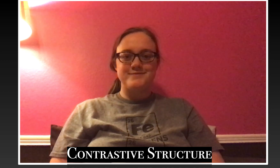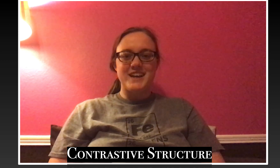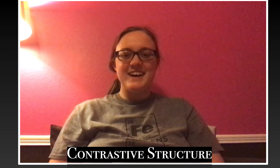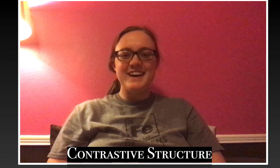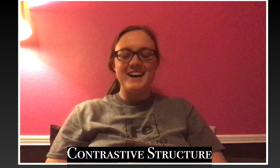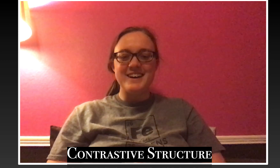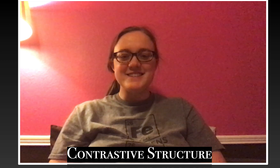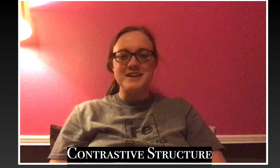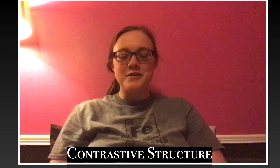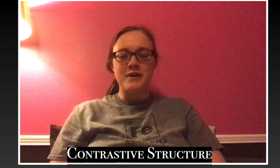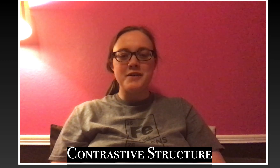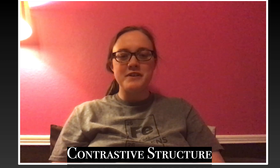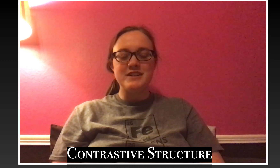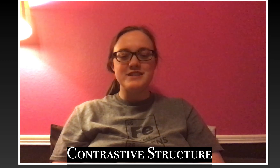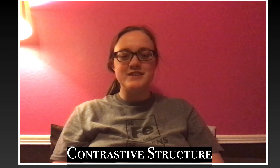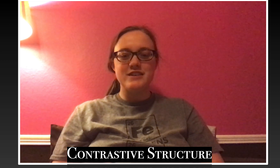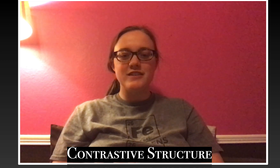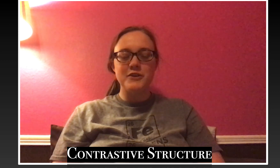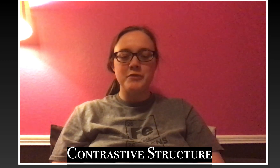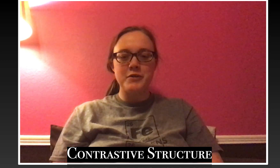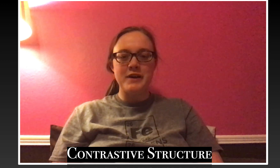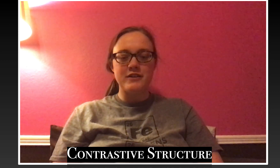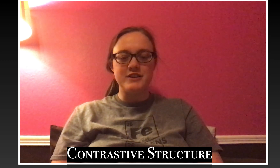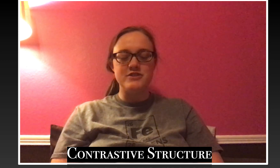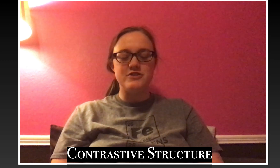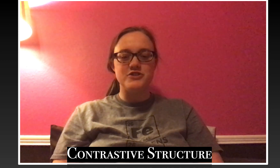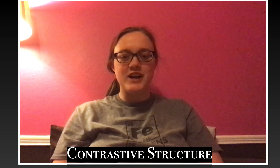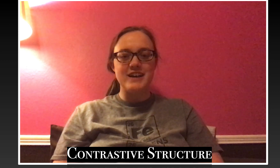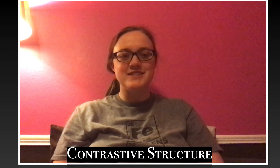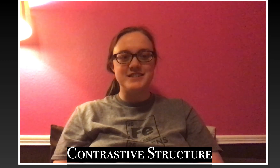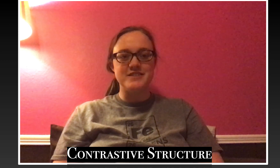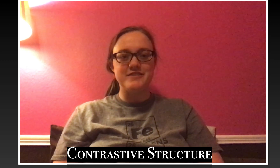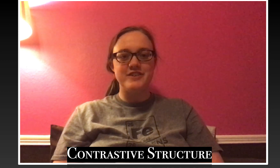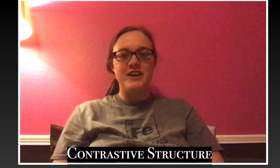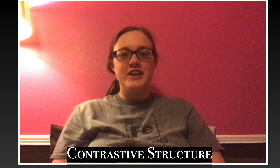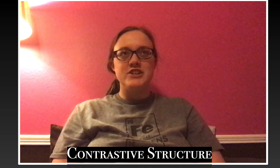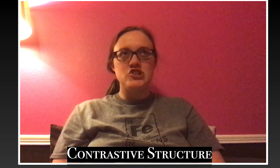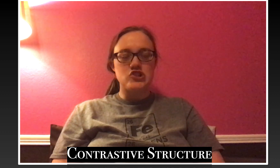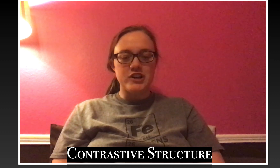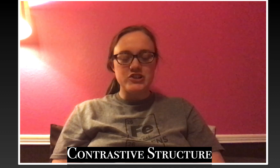Hey guys, I'm going to teach a little bit about contrastive structure.